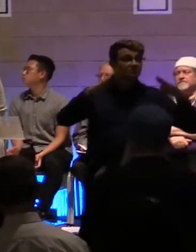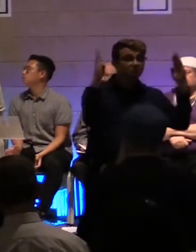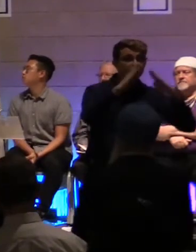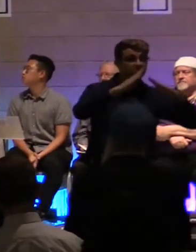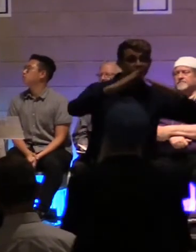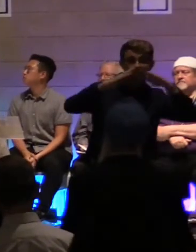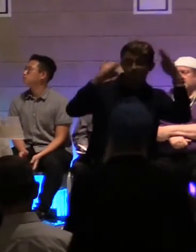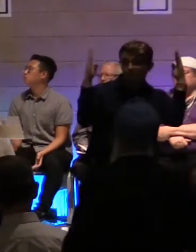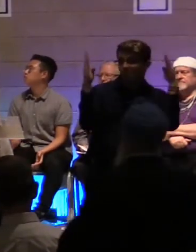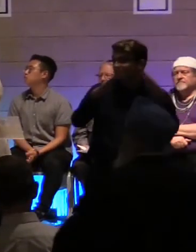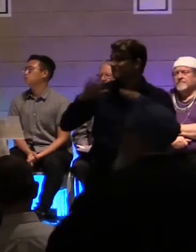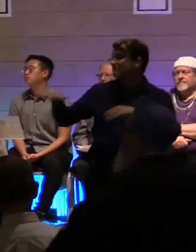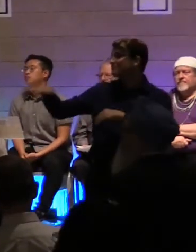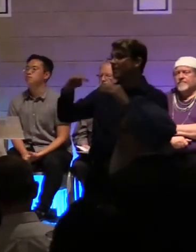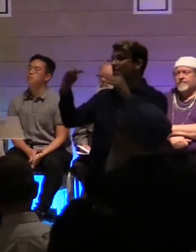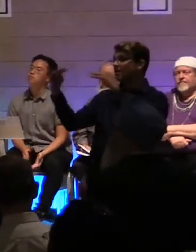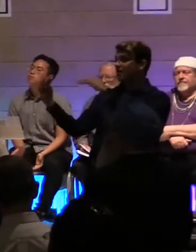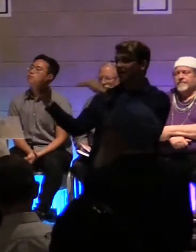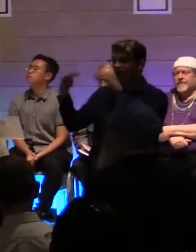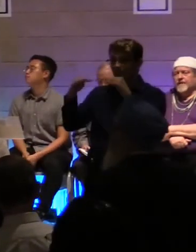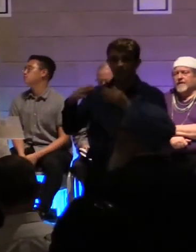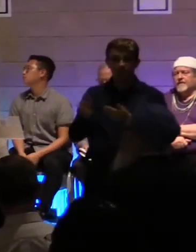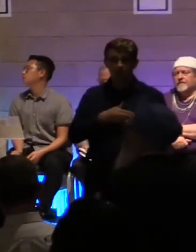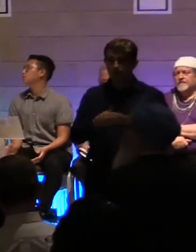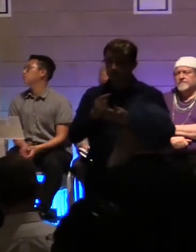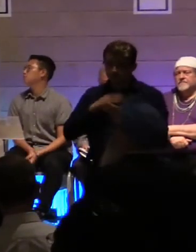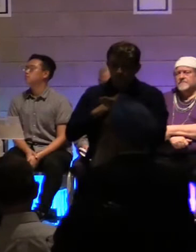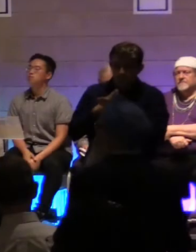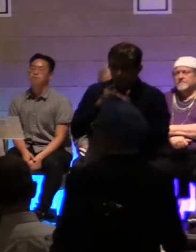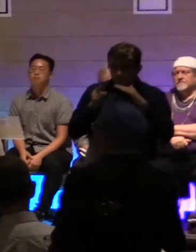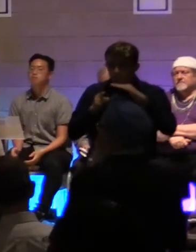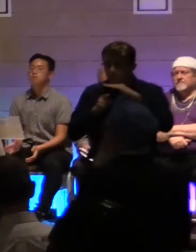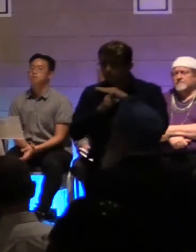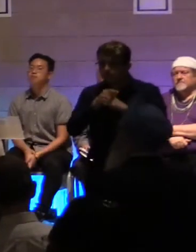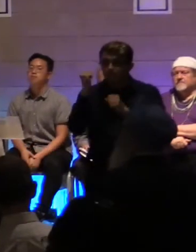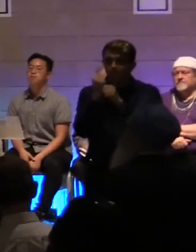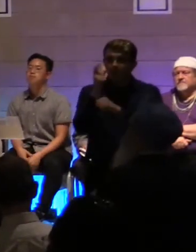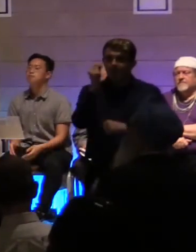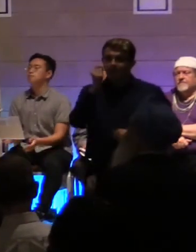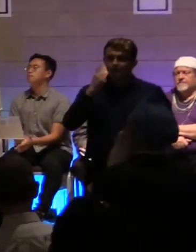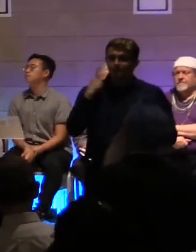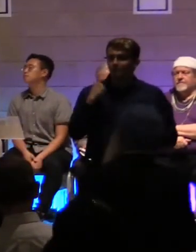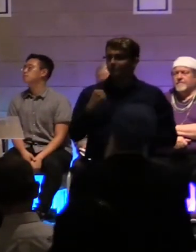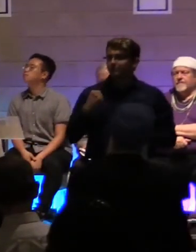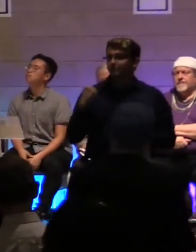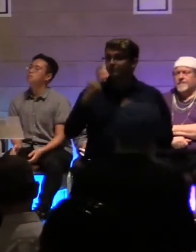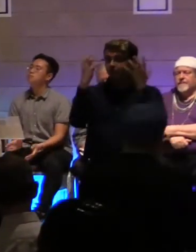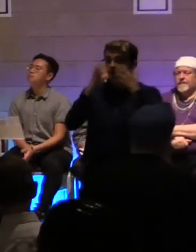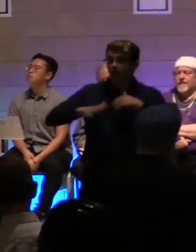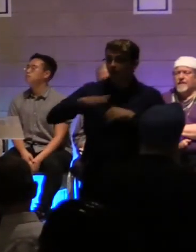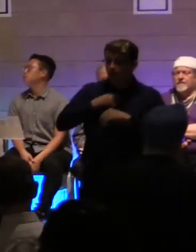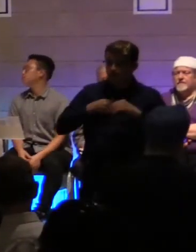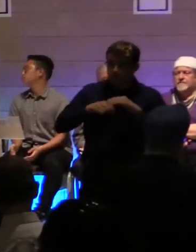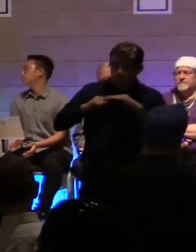around me. See, the doctors surely had counted me out. But after all that